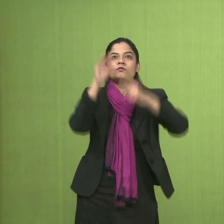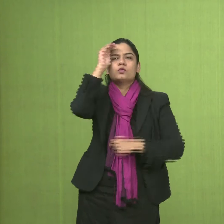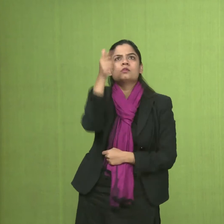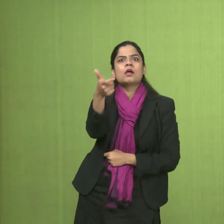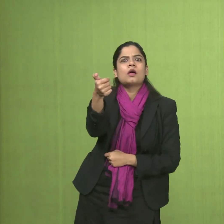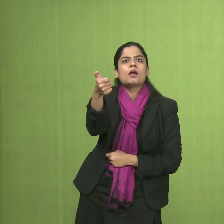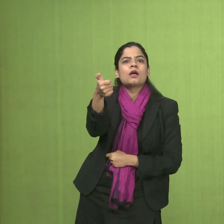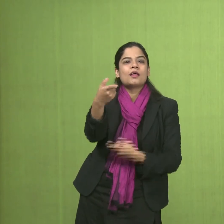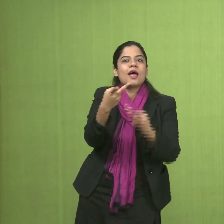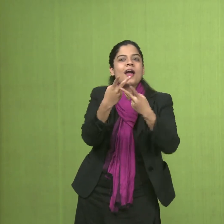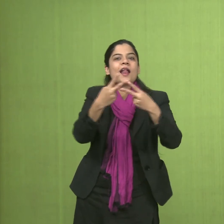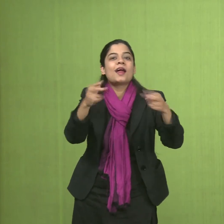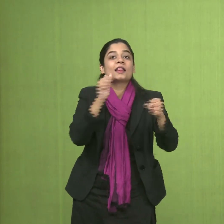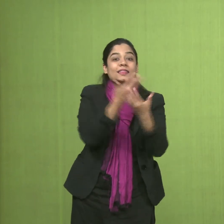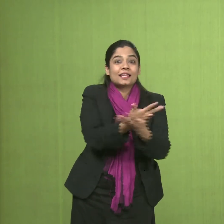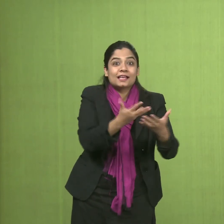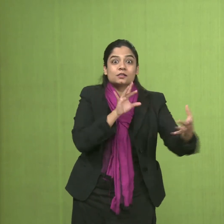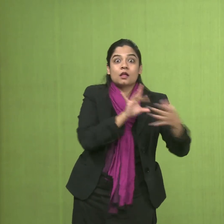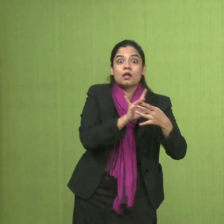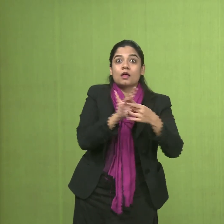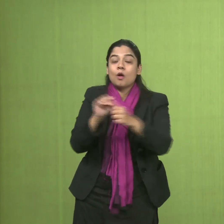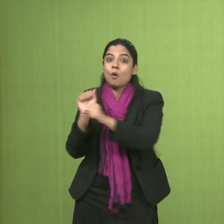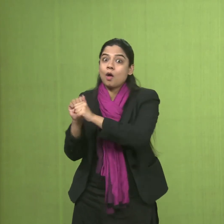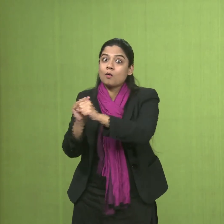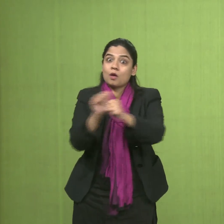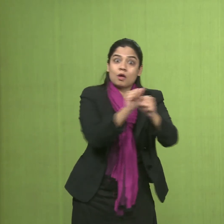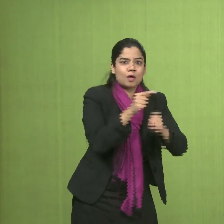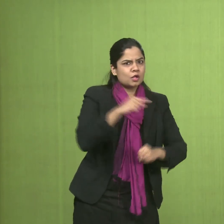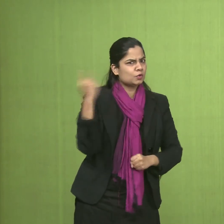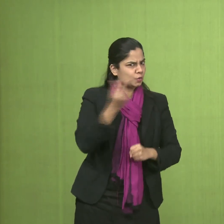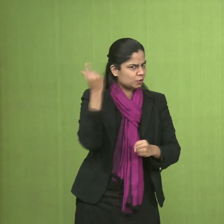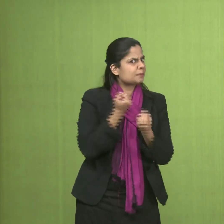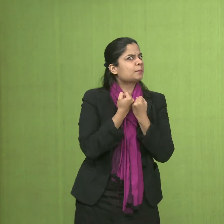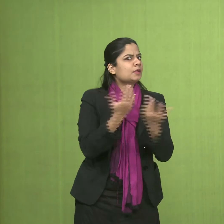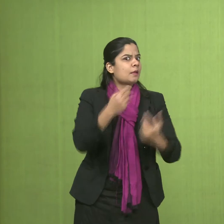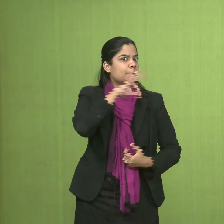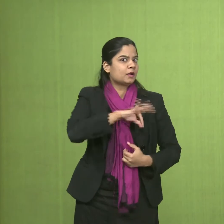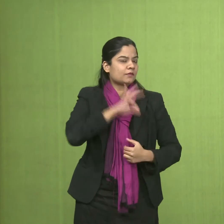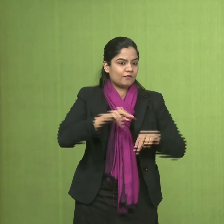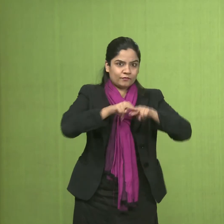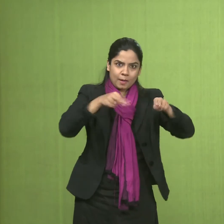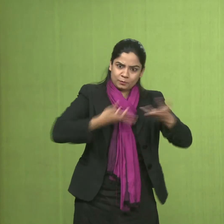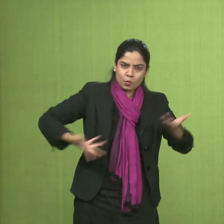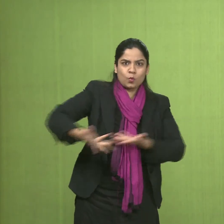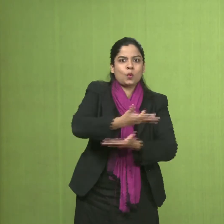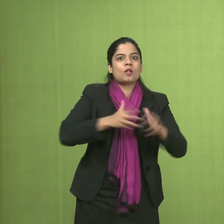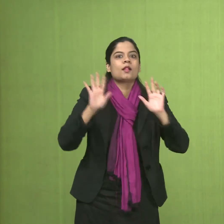Anything, any news you want can come on the television. So anything that aids our work is called